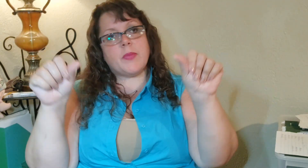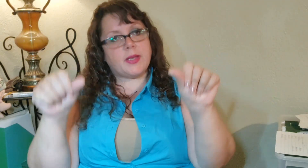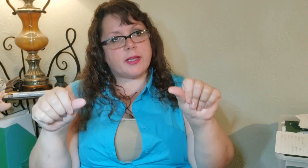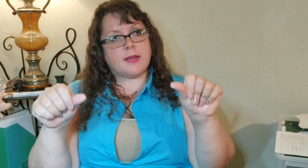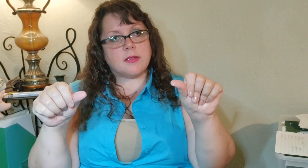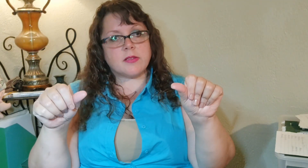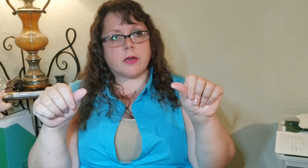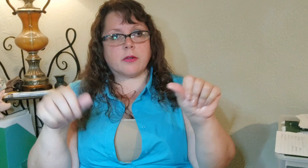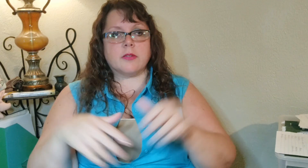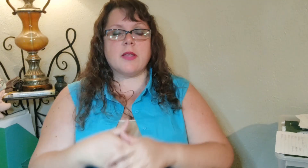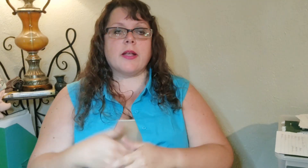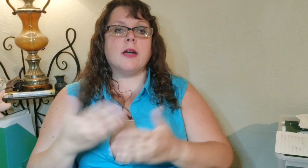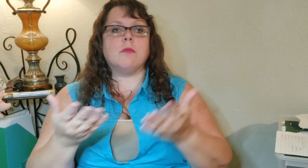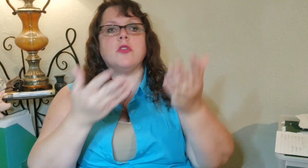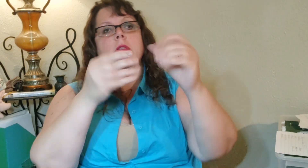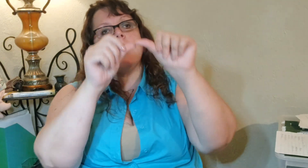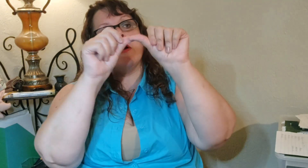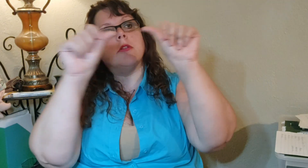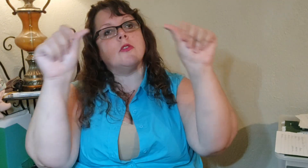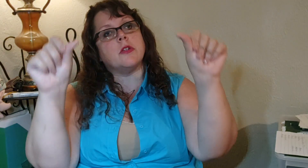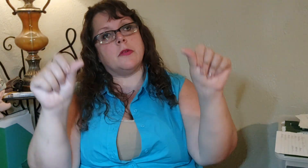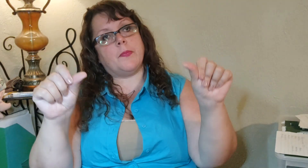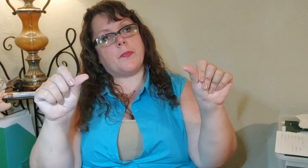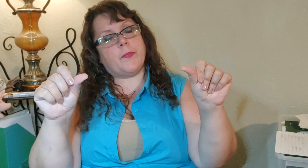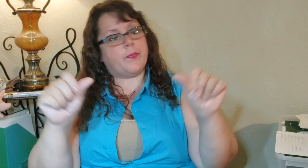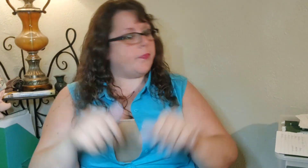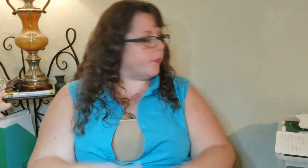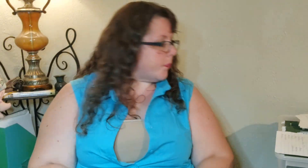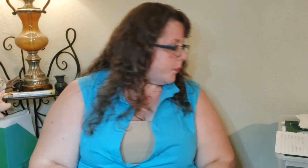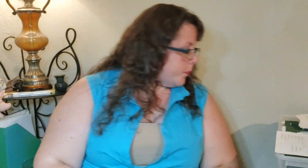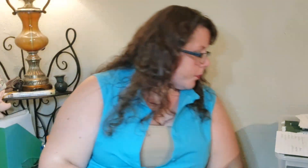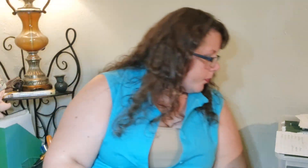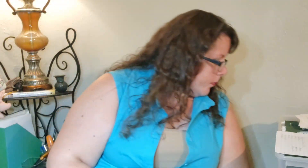been done in songs. I come to the altar.